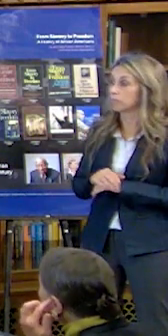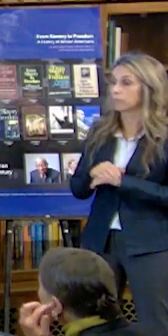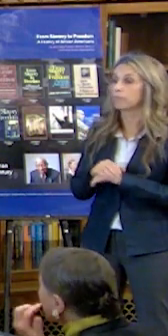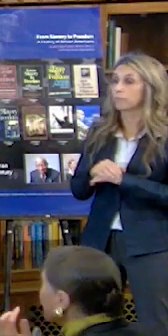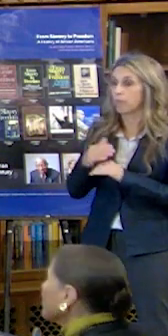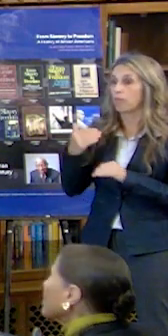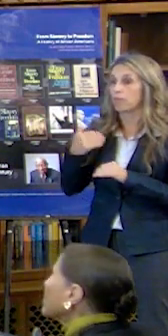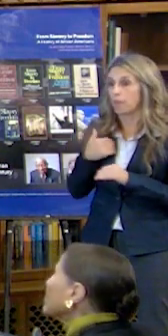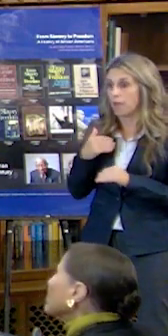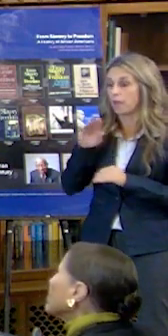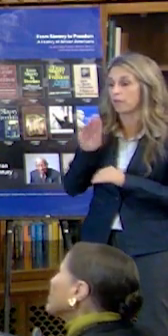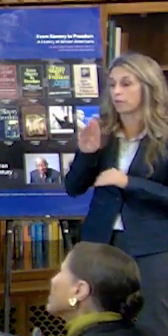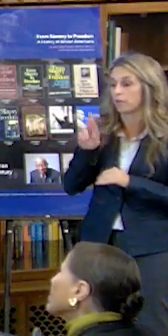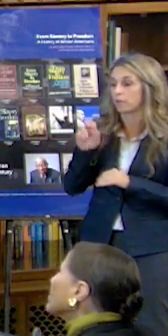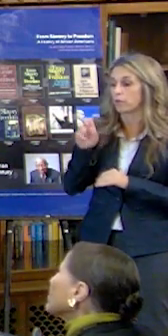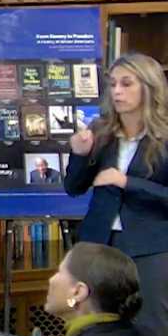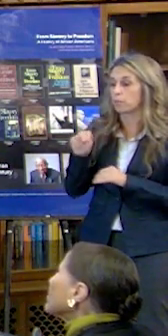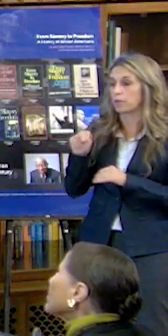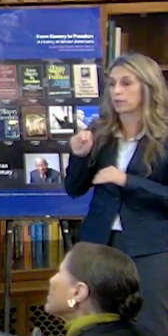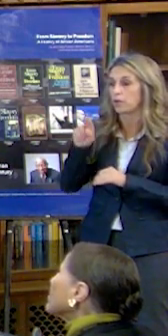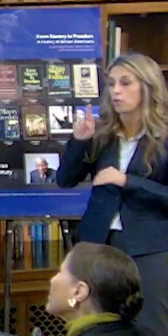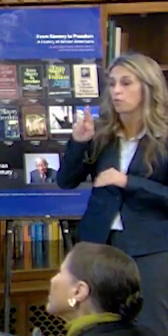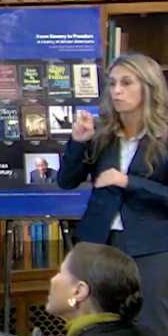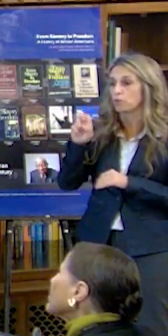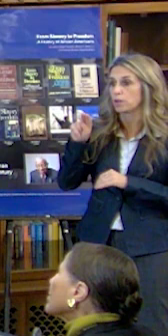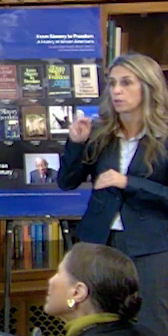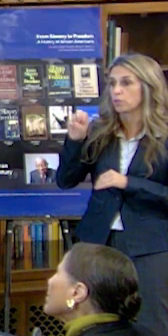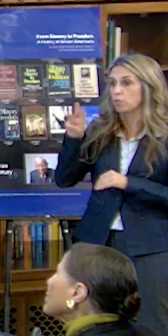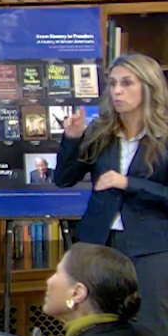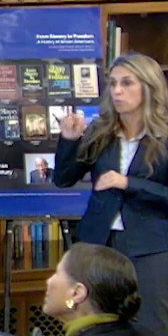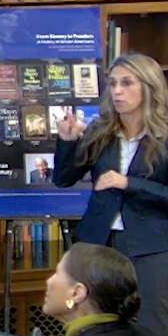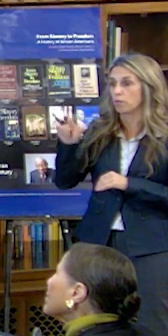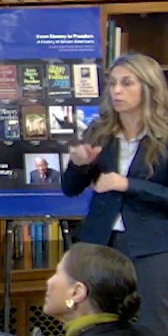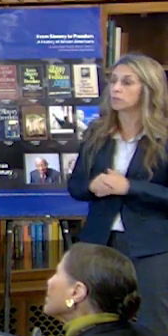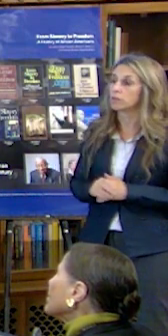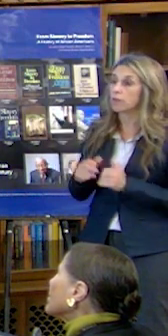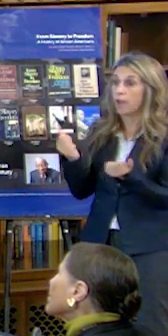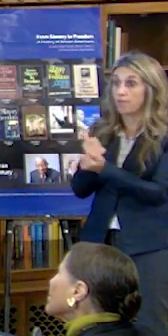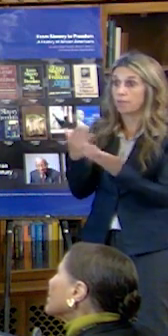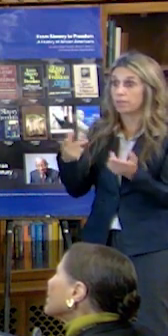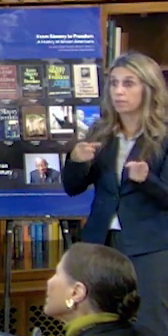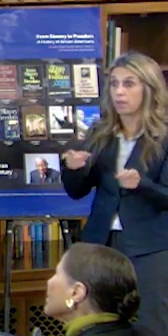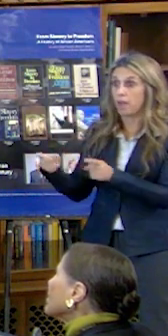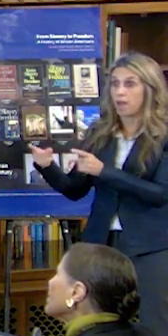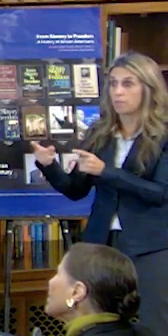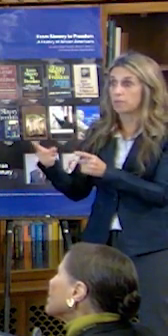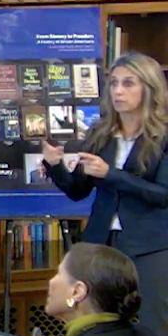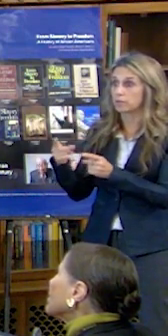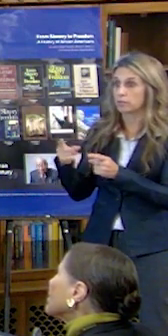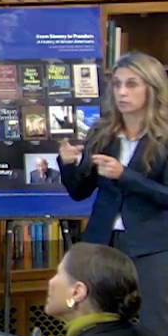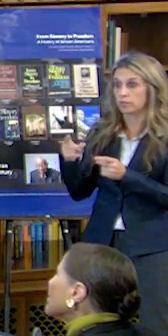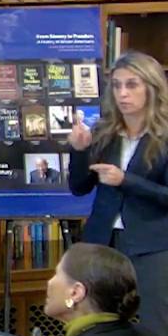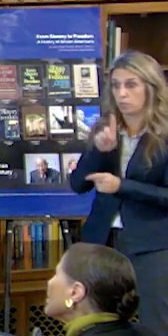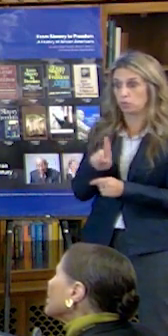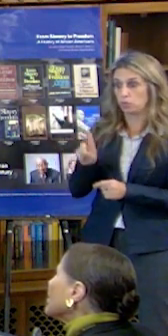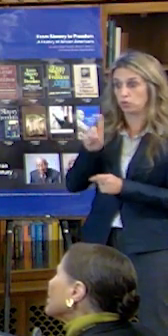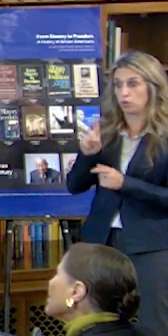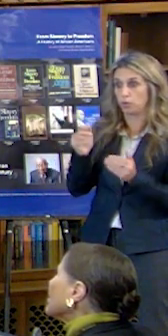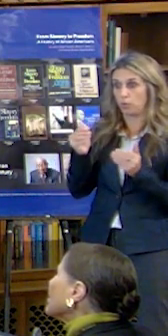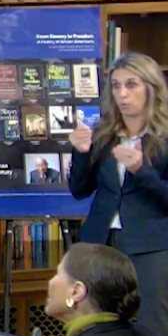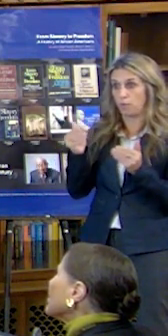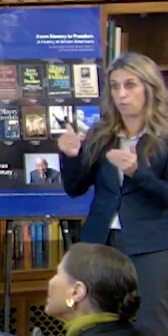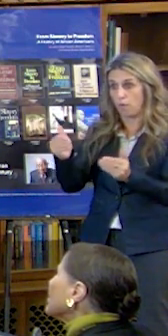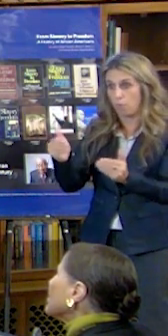renewal right so you talk about displacement everything that happens uh that is moving the city of Doom forward I